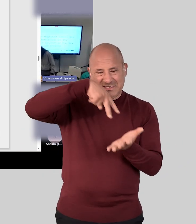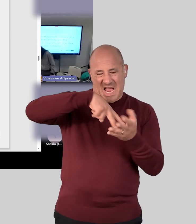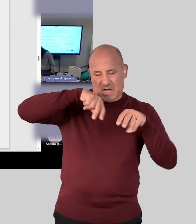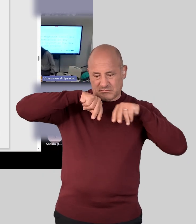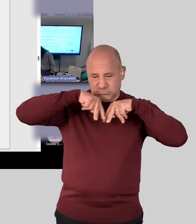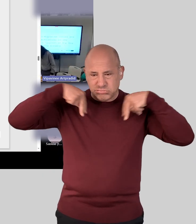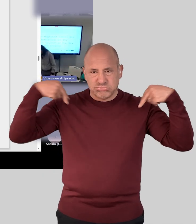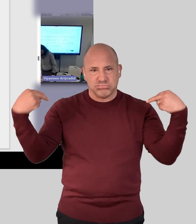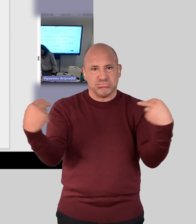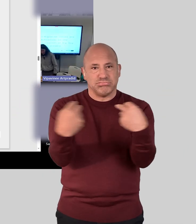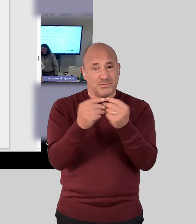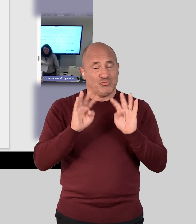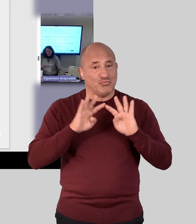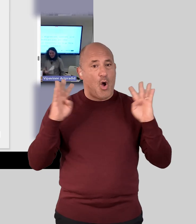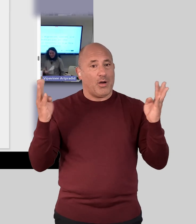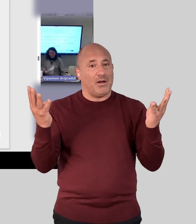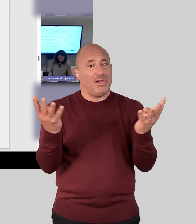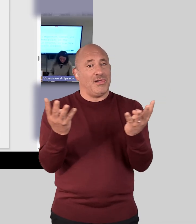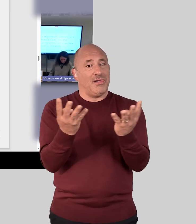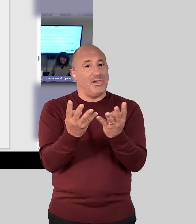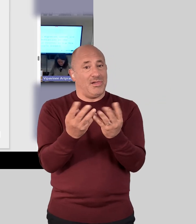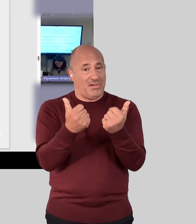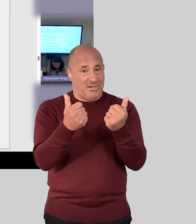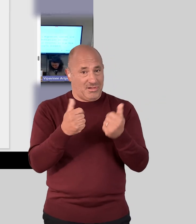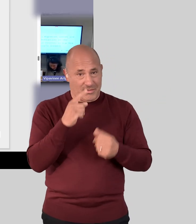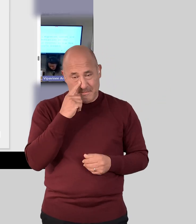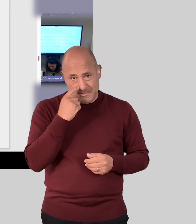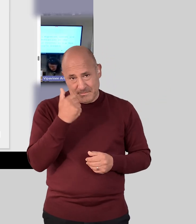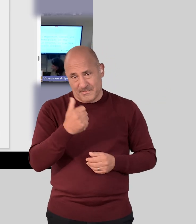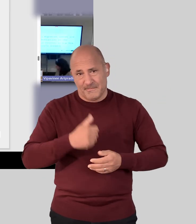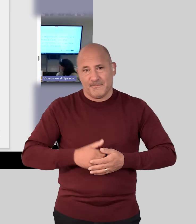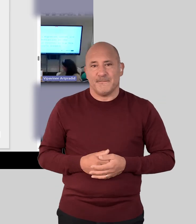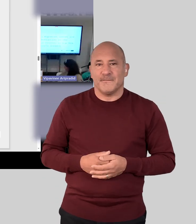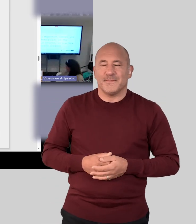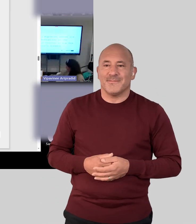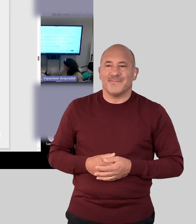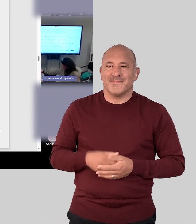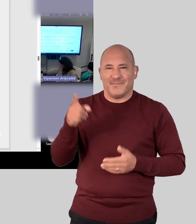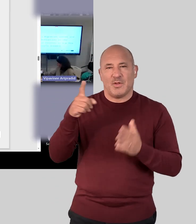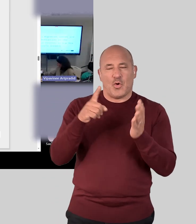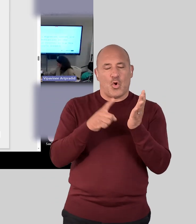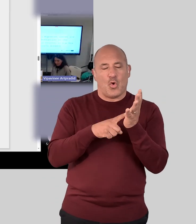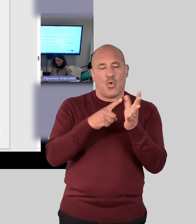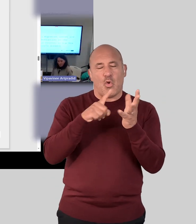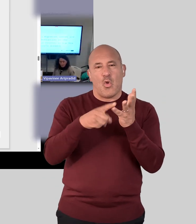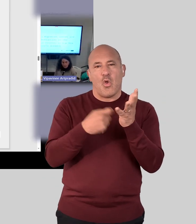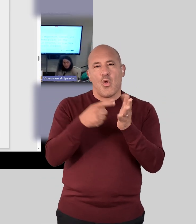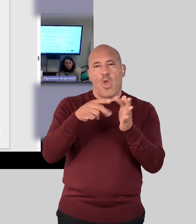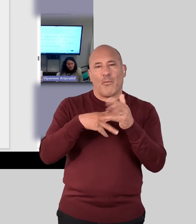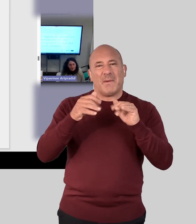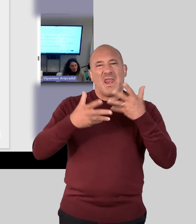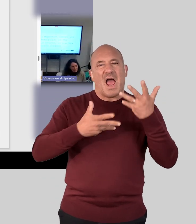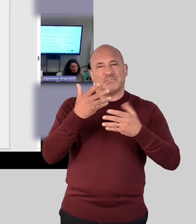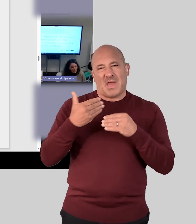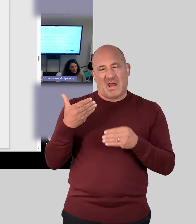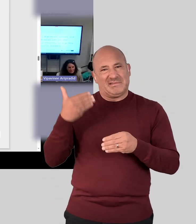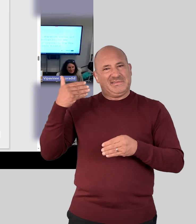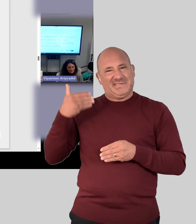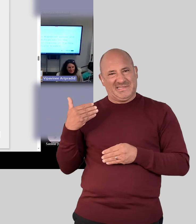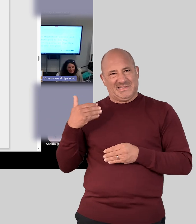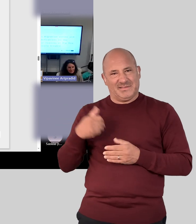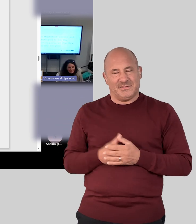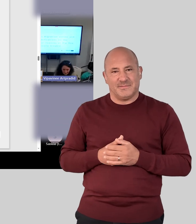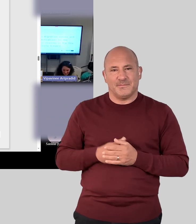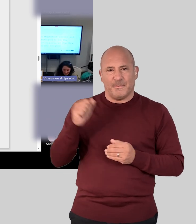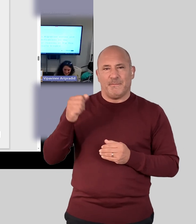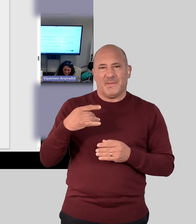So yeah, please, I invite you to stand back up. We're just going to create, just make sure that we don't block this camera. We're just going to create